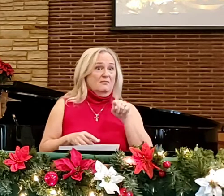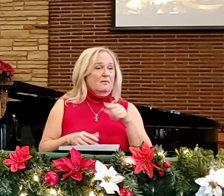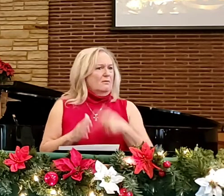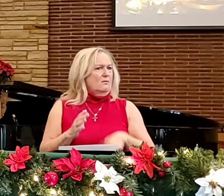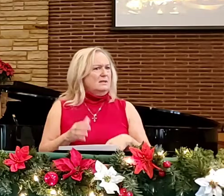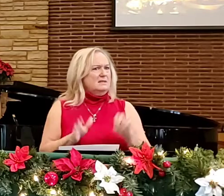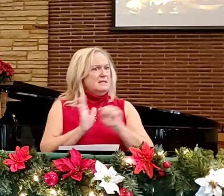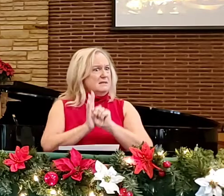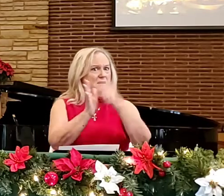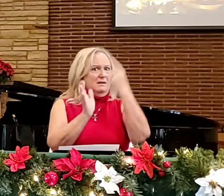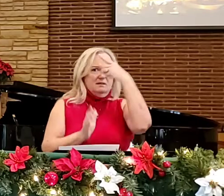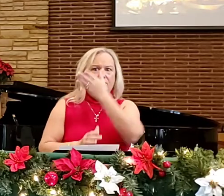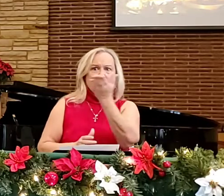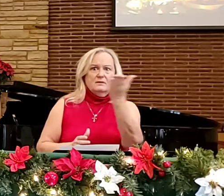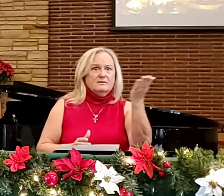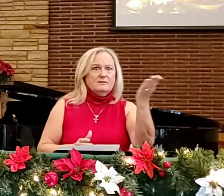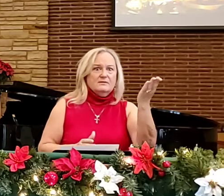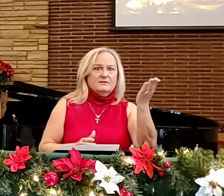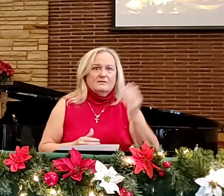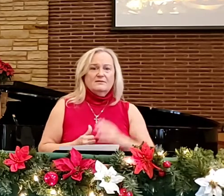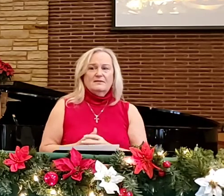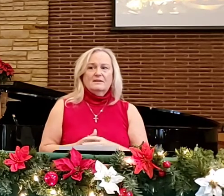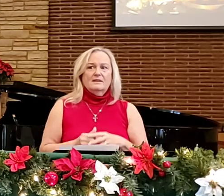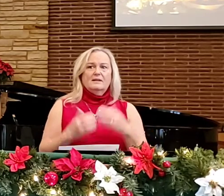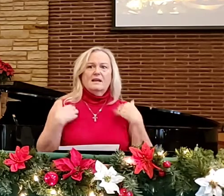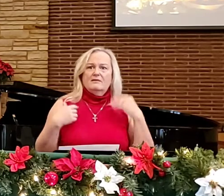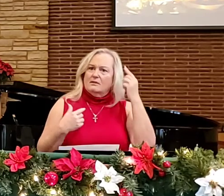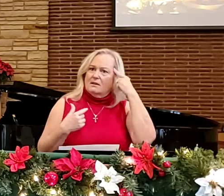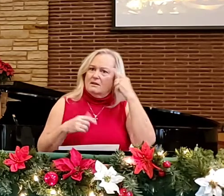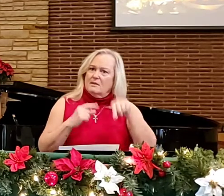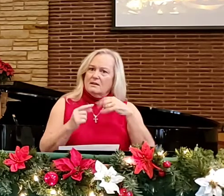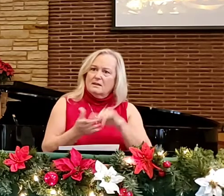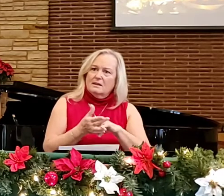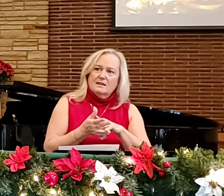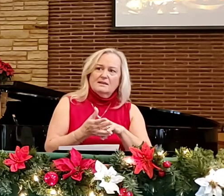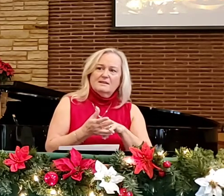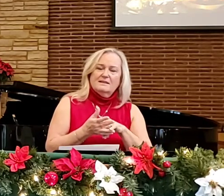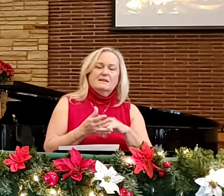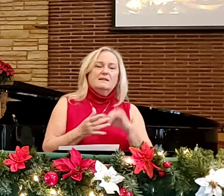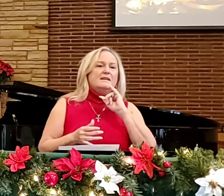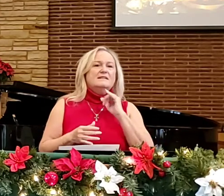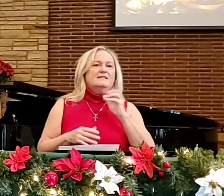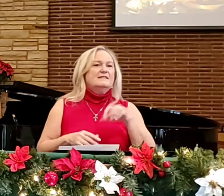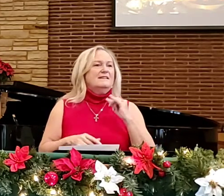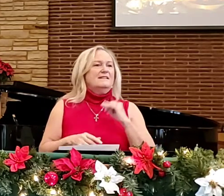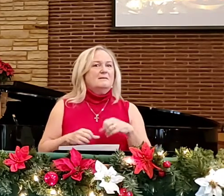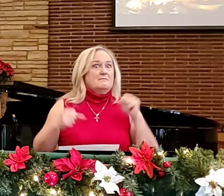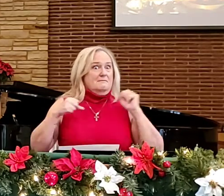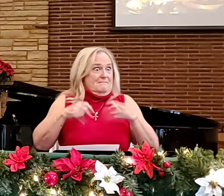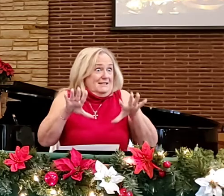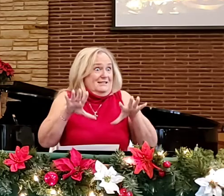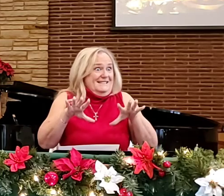does it symbolize for you? Have you thought about that? Is it the